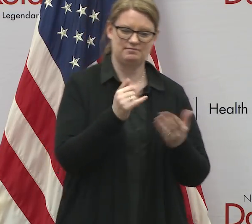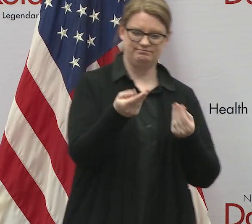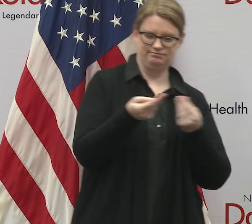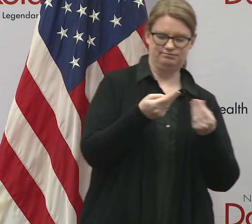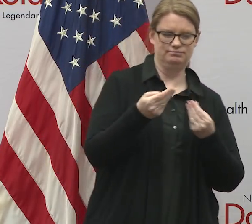done almost twice as much testing on a per capita basis as South Dakota. So we should assume that in states around us